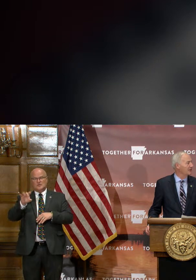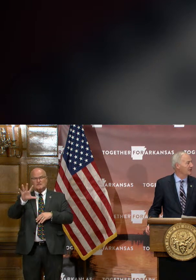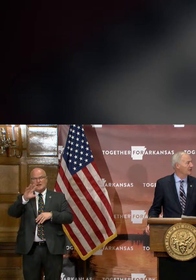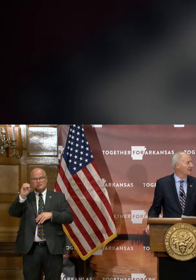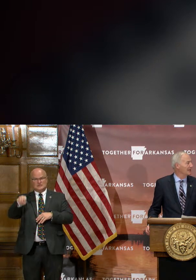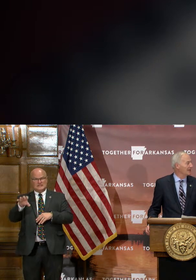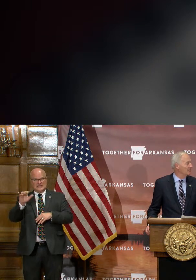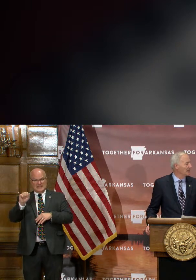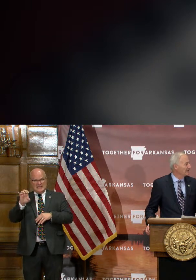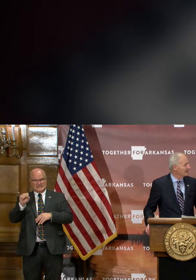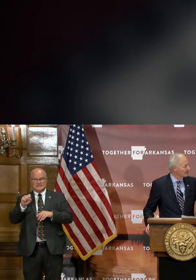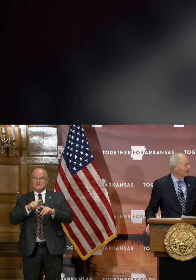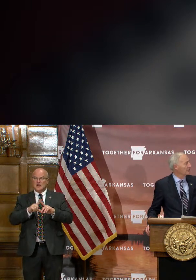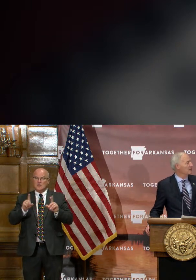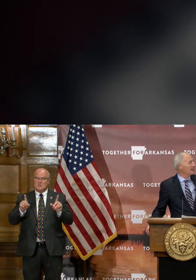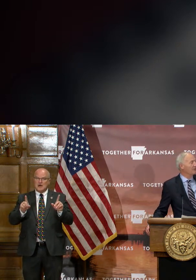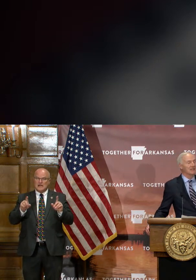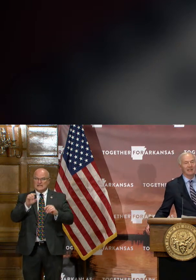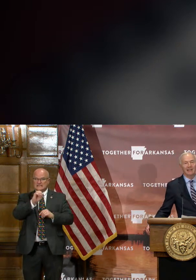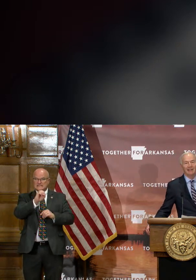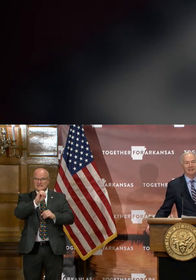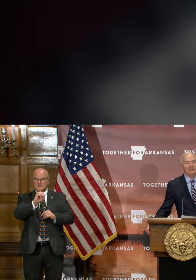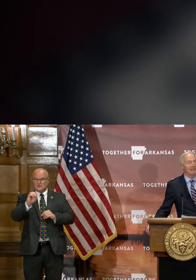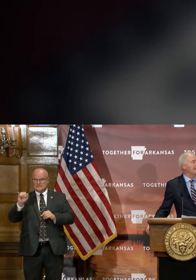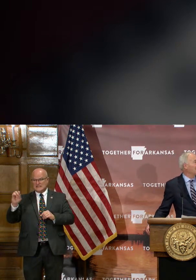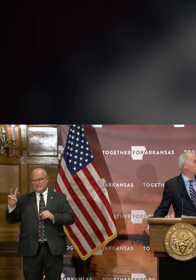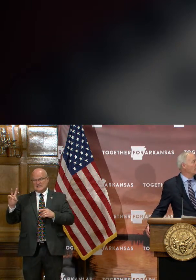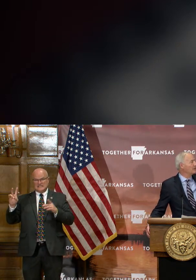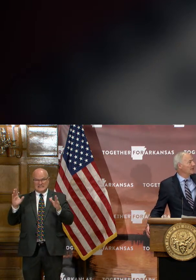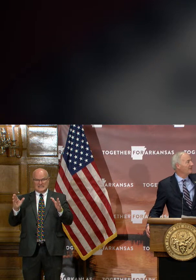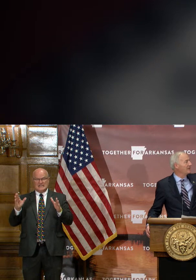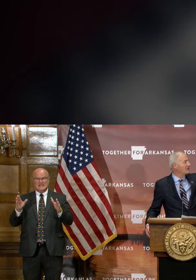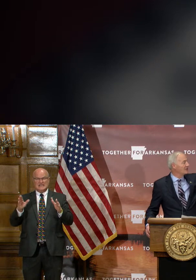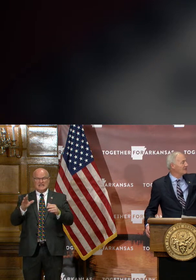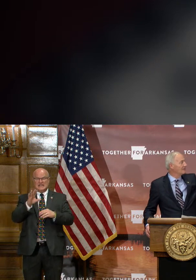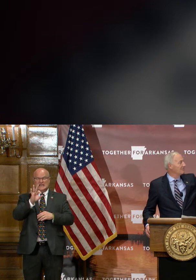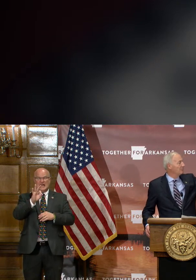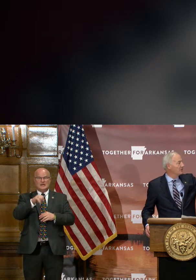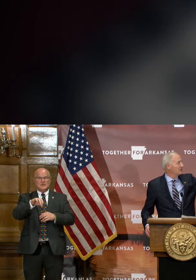of the cases, but the 0 to 17,